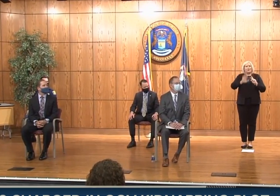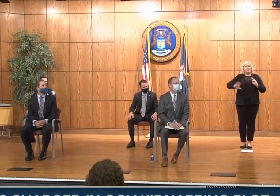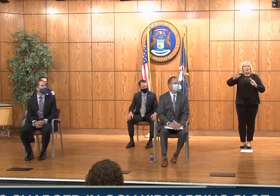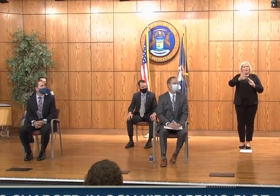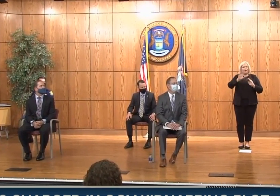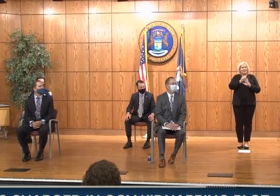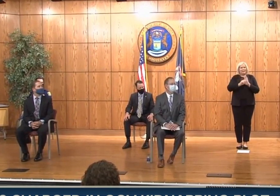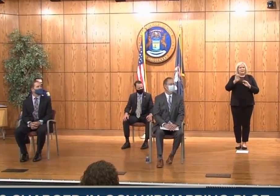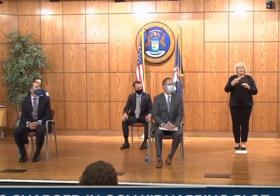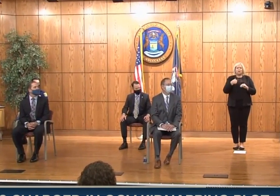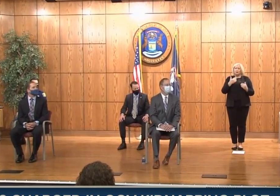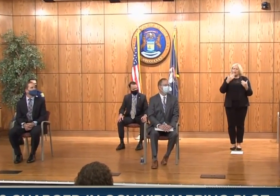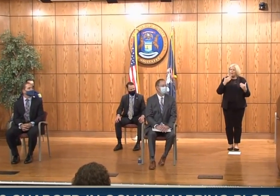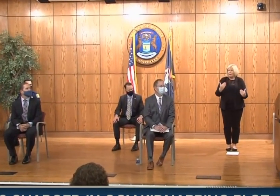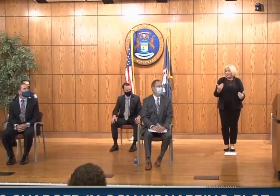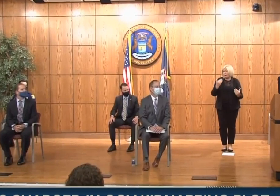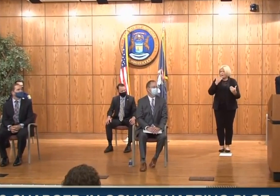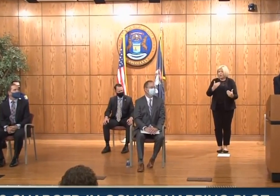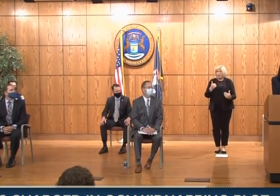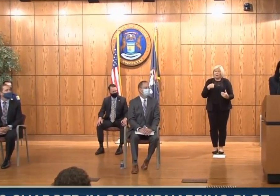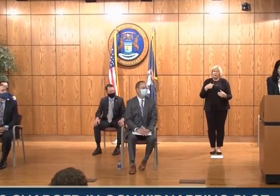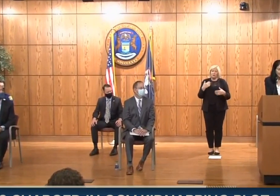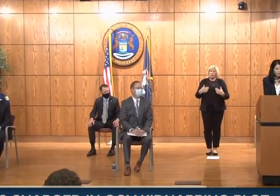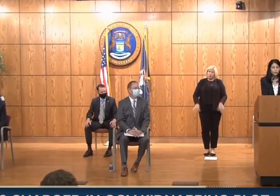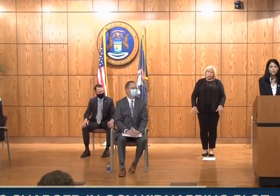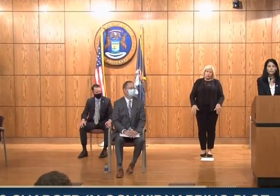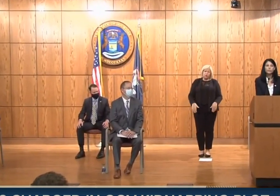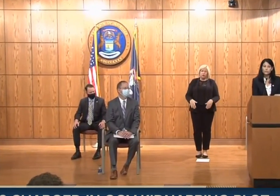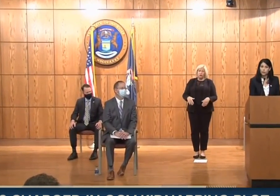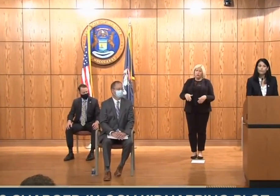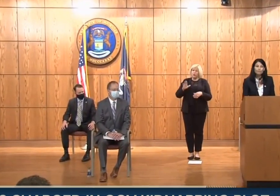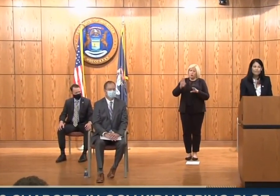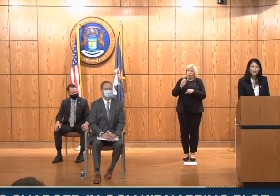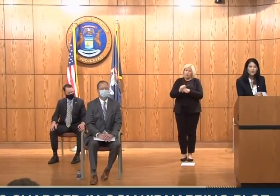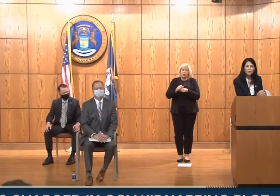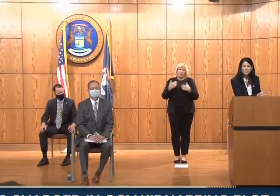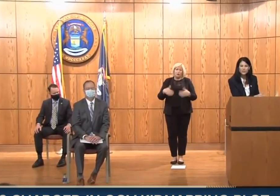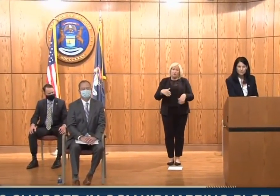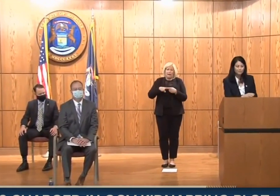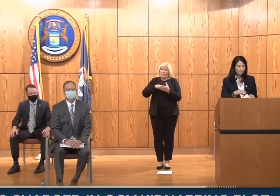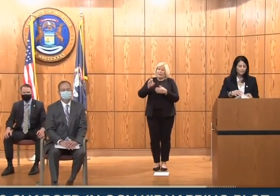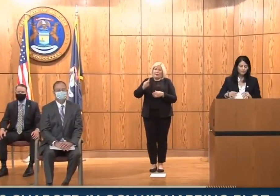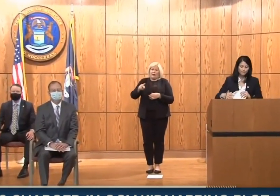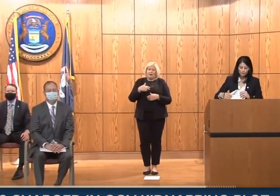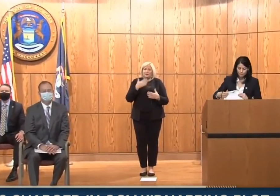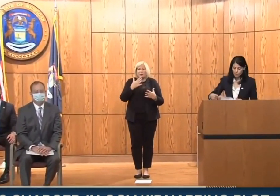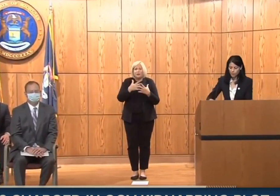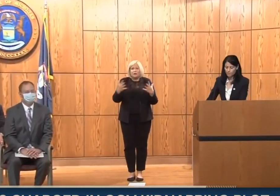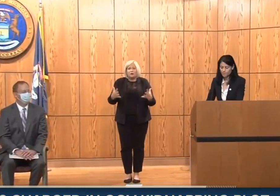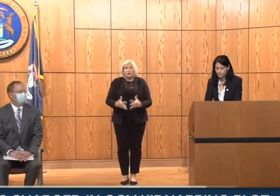when I say that we are grateful and we are indebted to you for your actions. So, thank you very much.